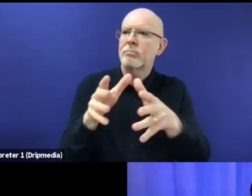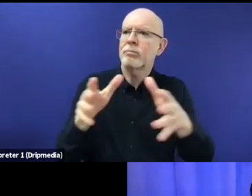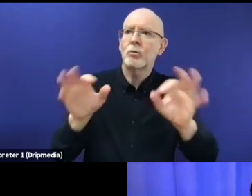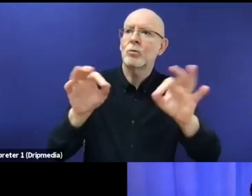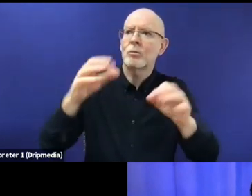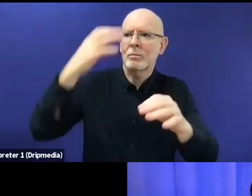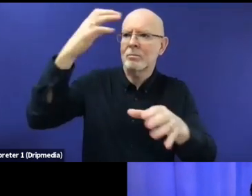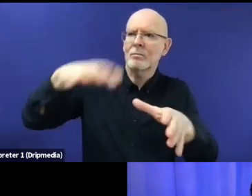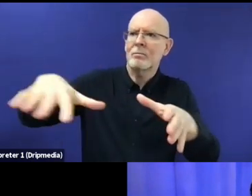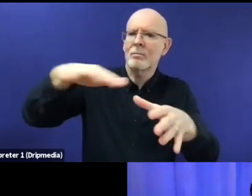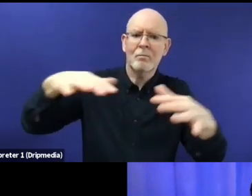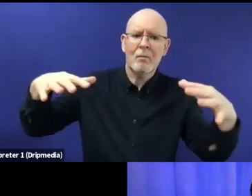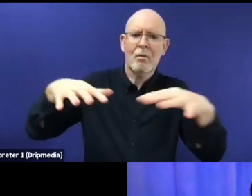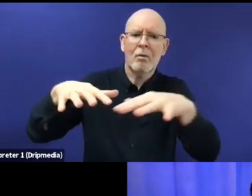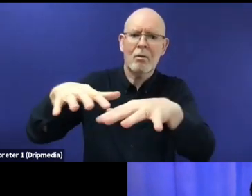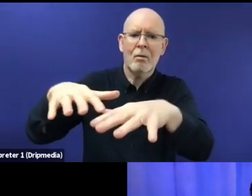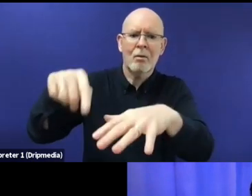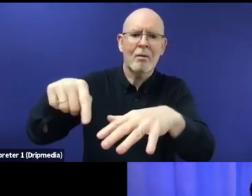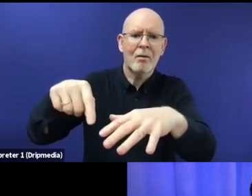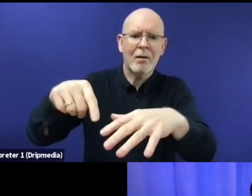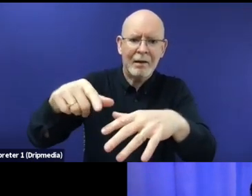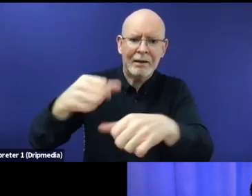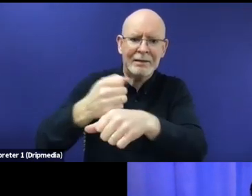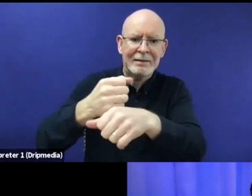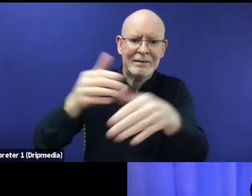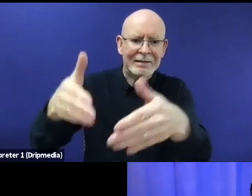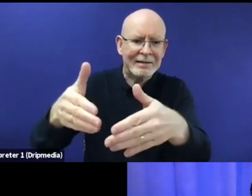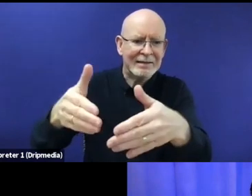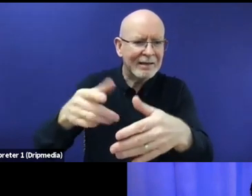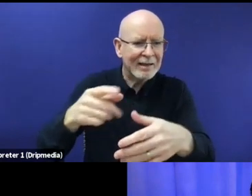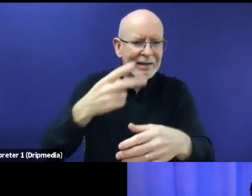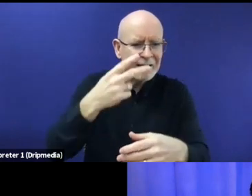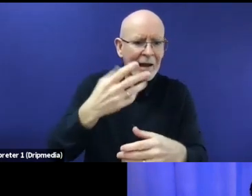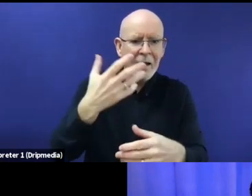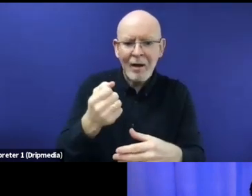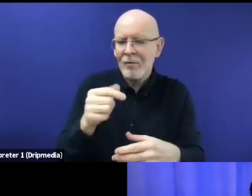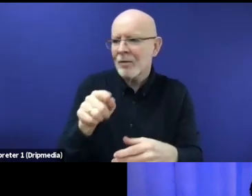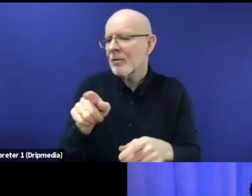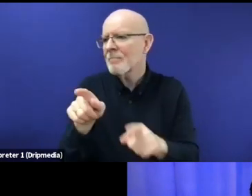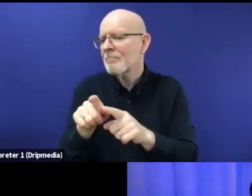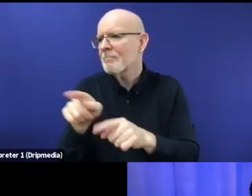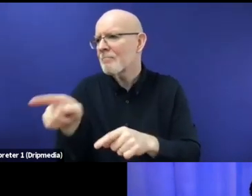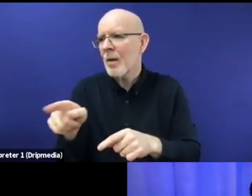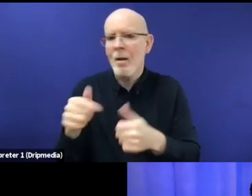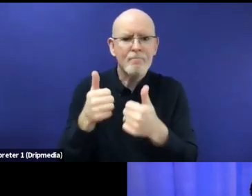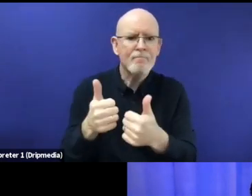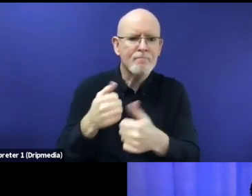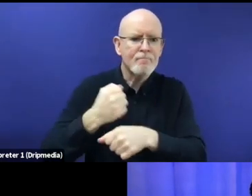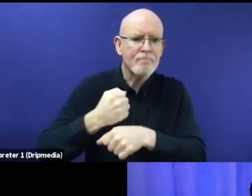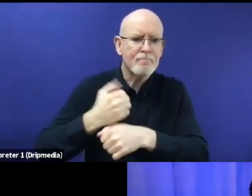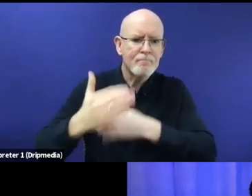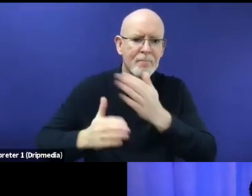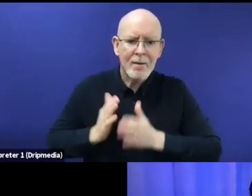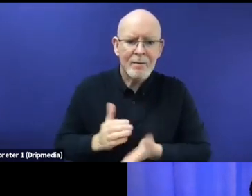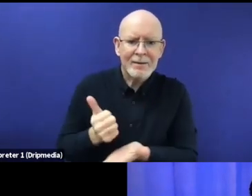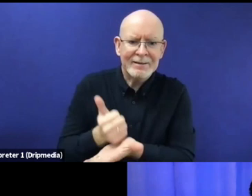ICRC. So first of all, who has the legal obligations with regards to displaced people? The world is still very